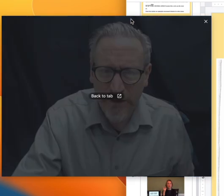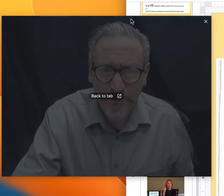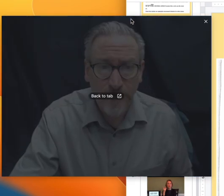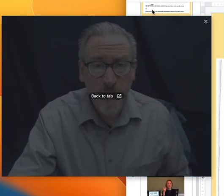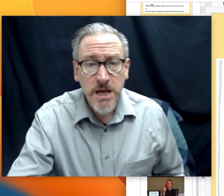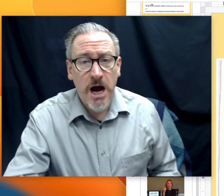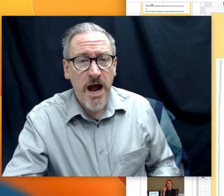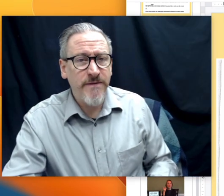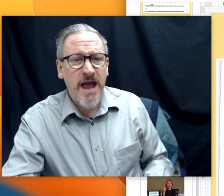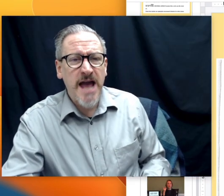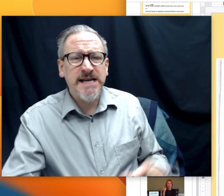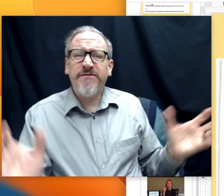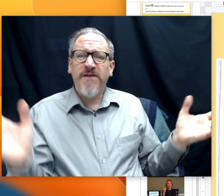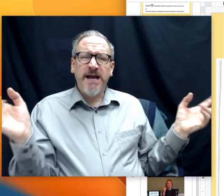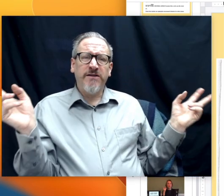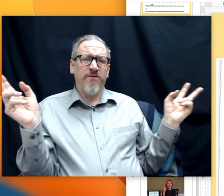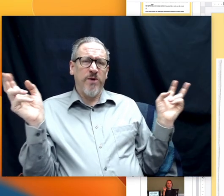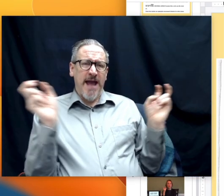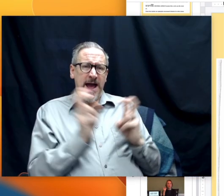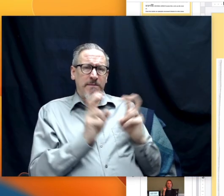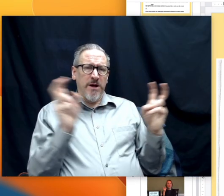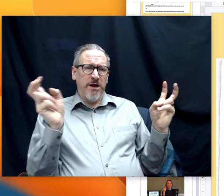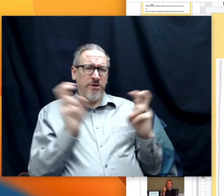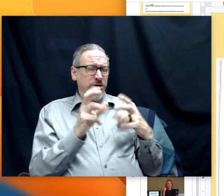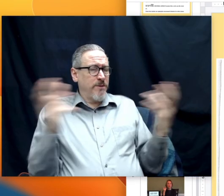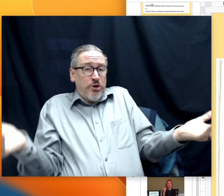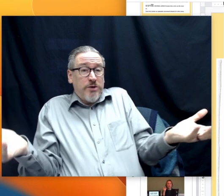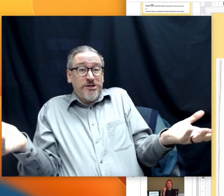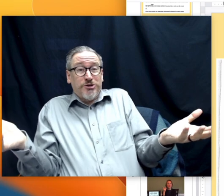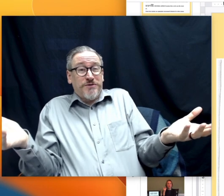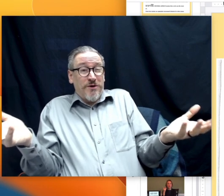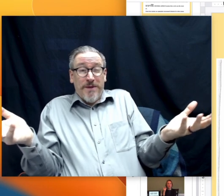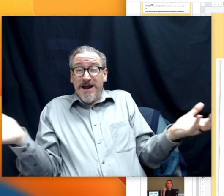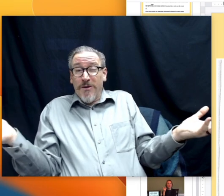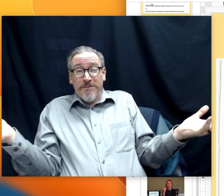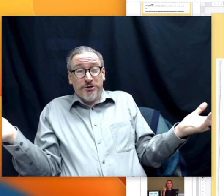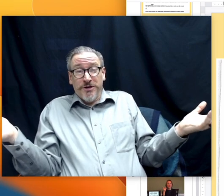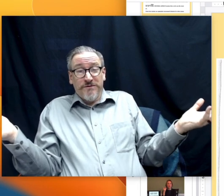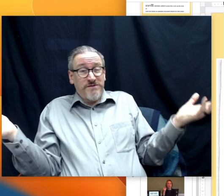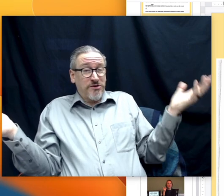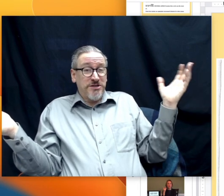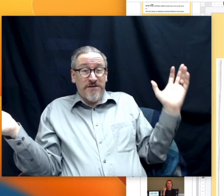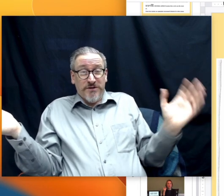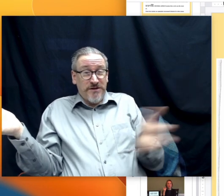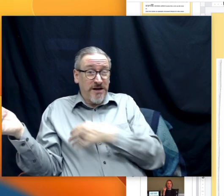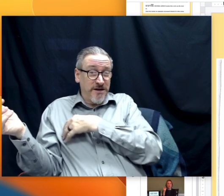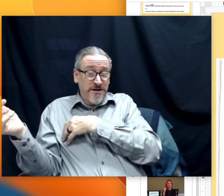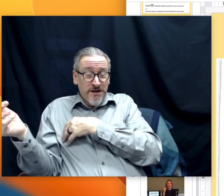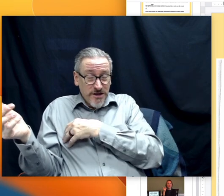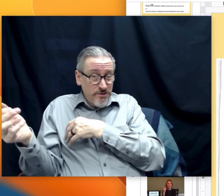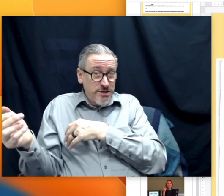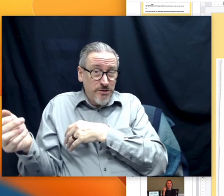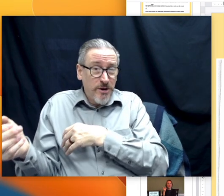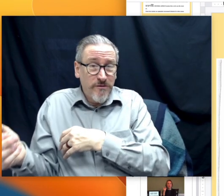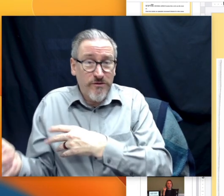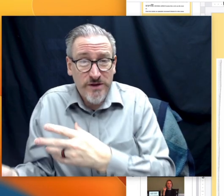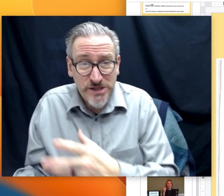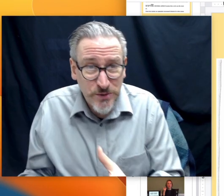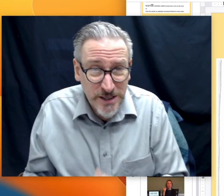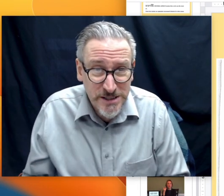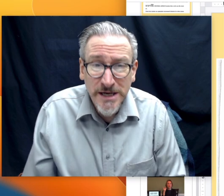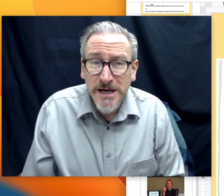that in there. And as I find vocab on YouTube, you can search for it. By now, I'm sure you've searched everything on YouTube